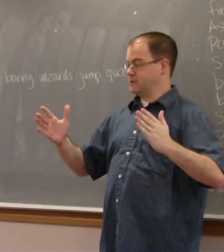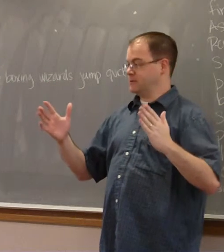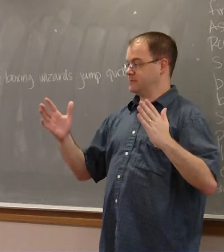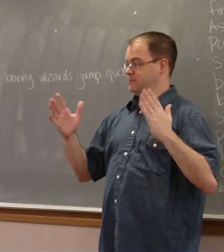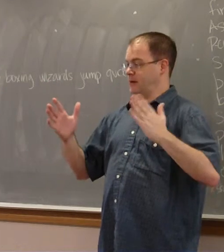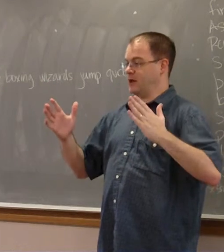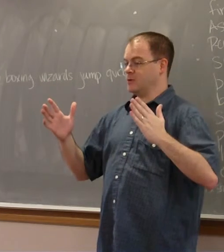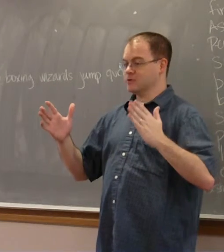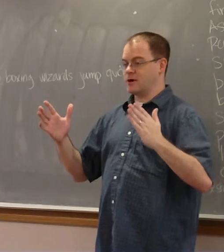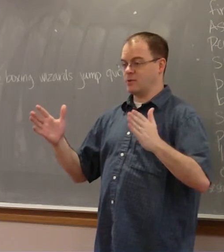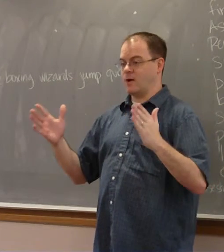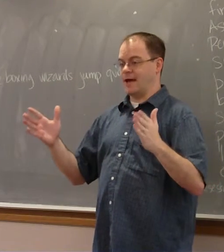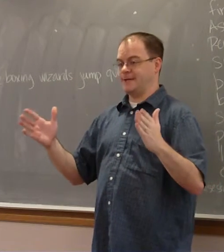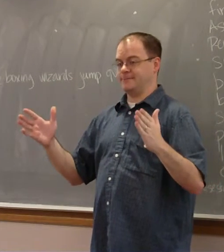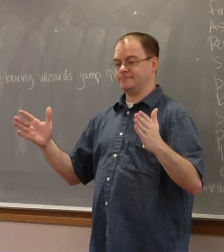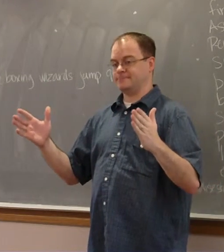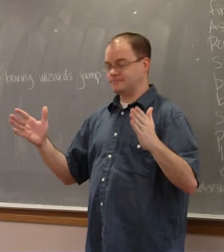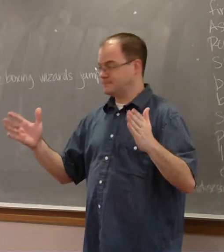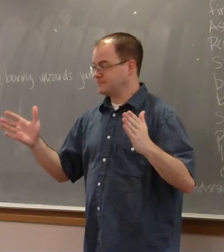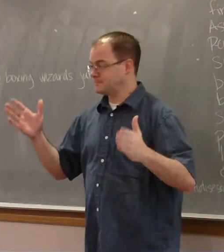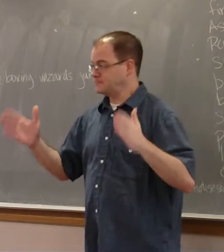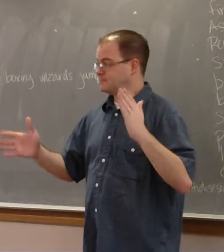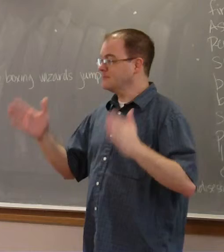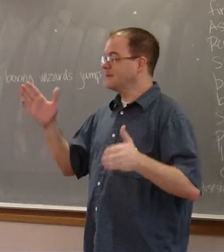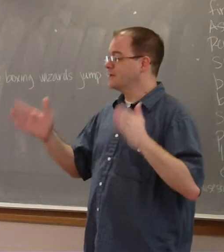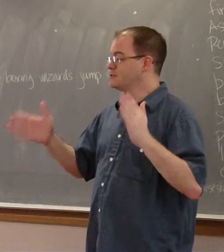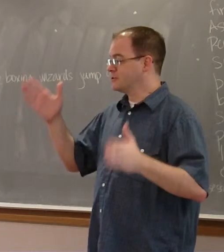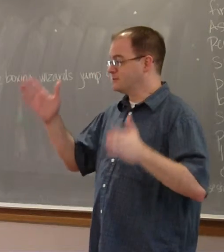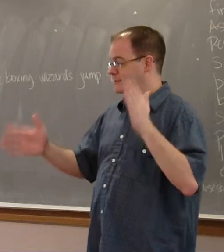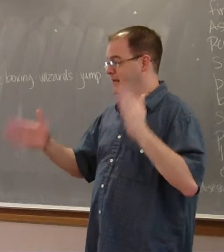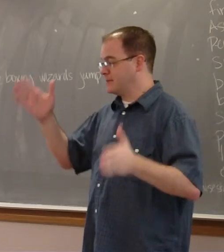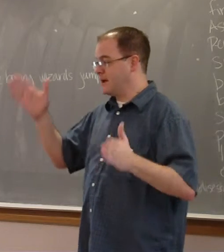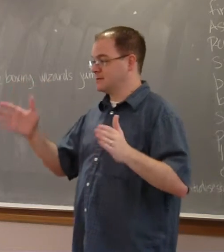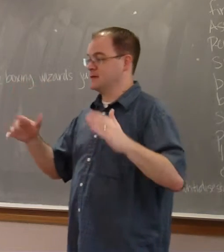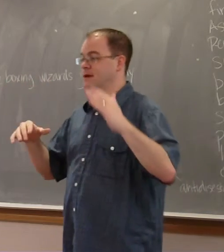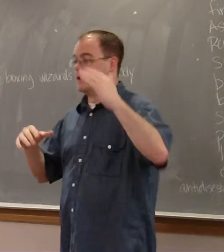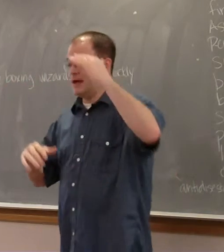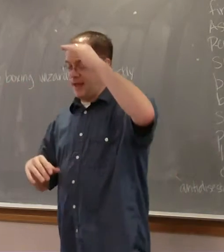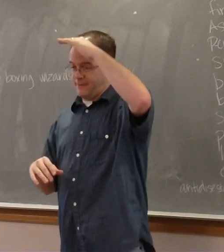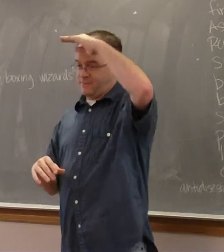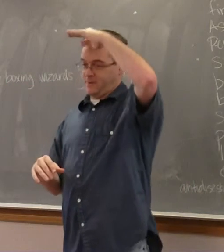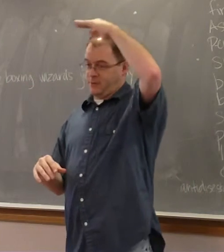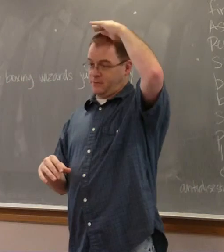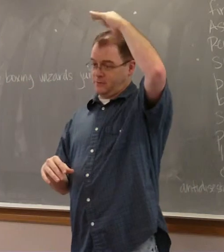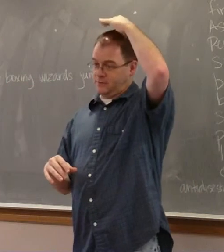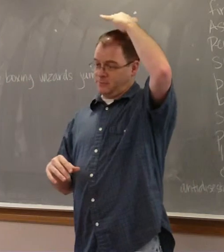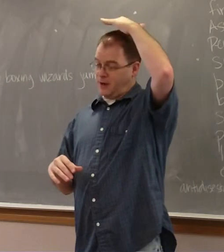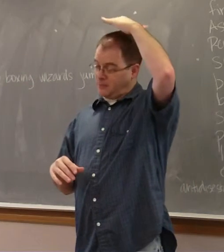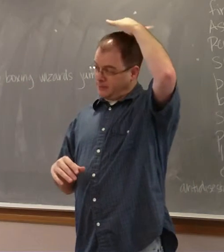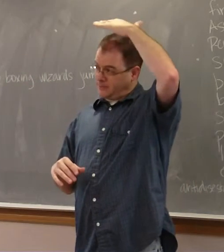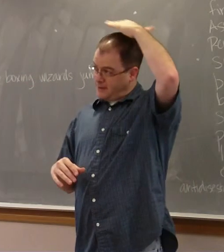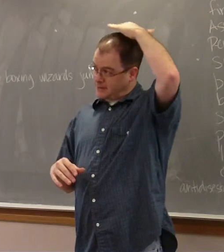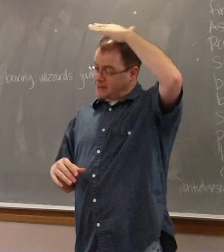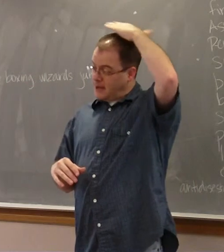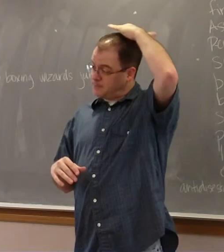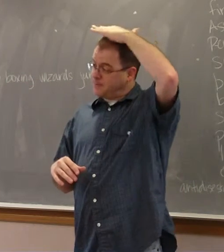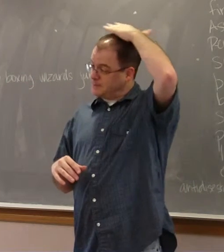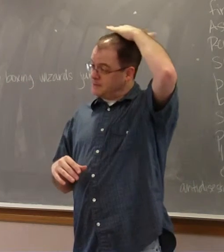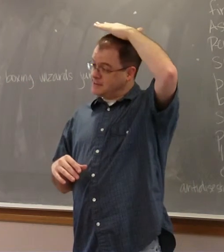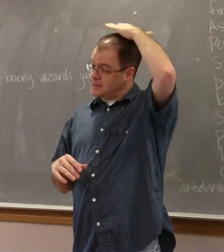your elbows are wide, is your signing box. And from your, probably around the top, the skin